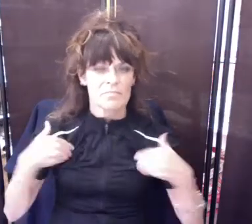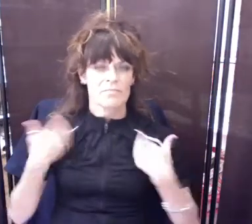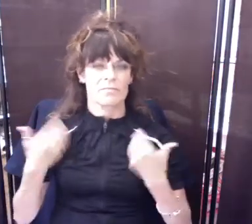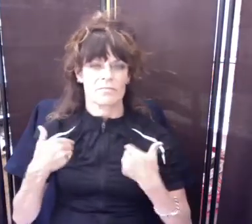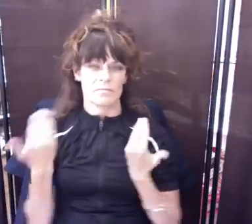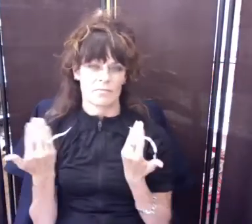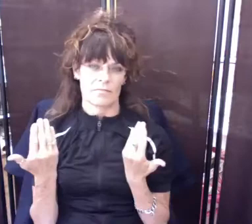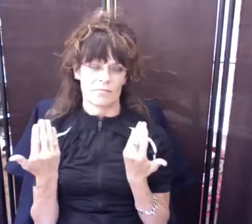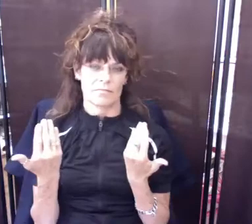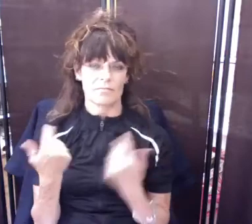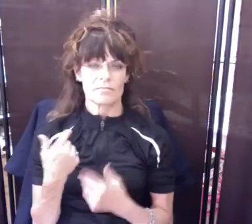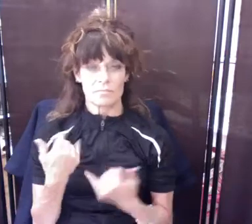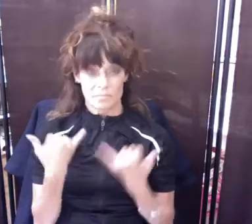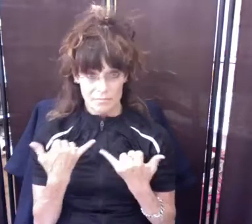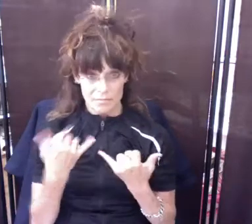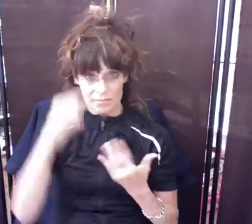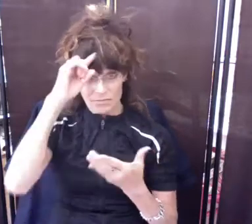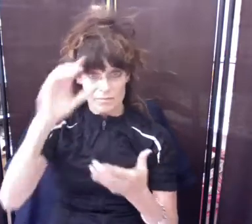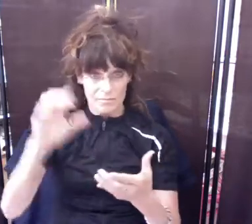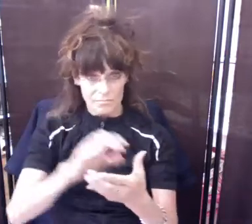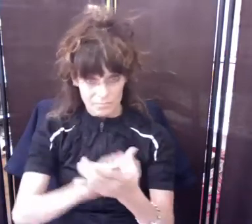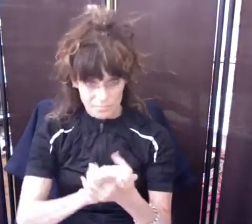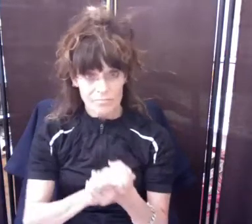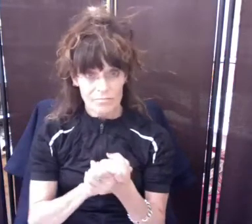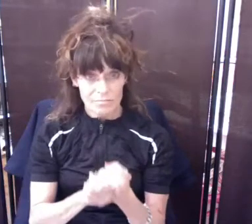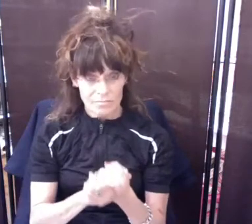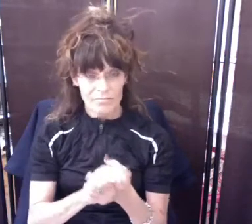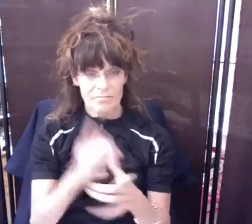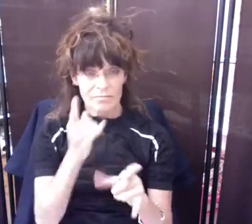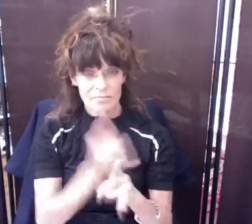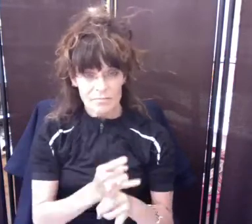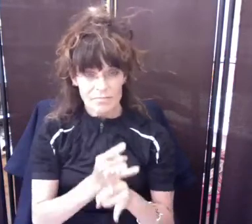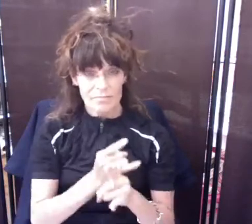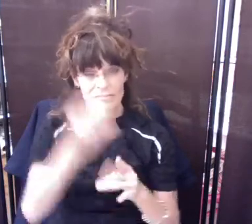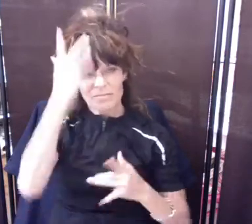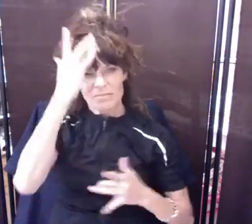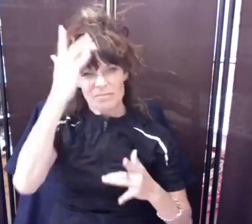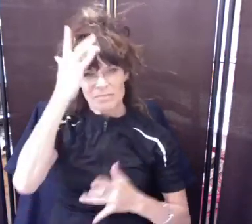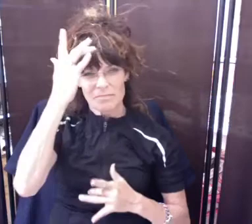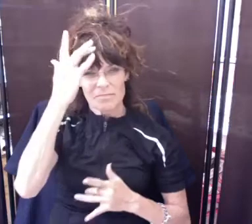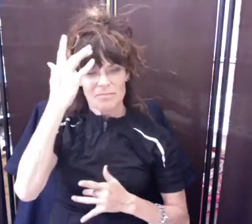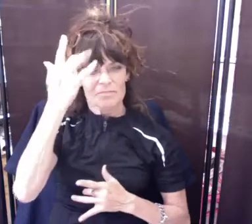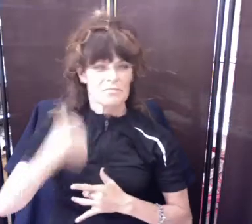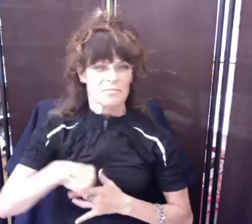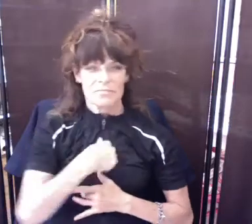I've come to believe more over the years that alcoholism, there's something that we have in common. What we have in common is we